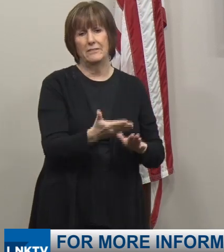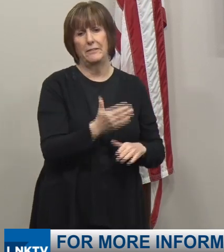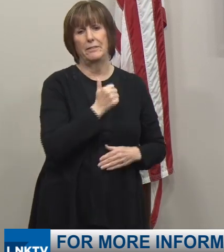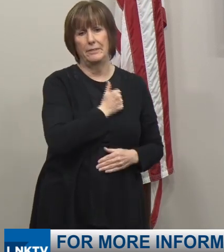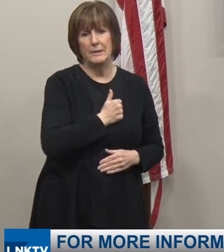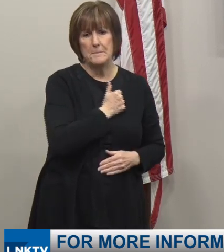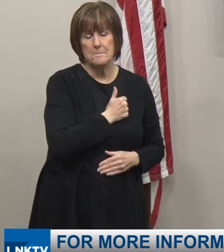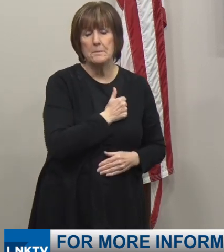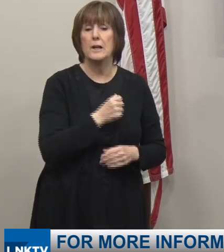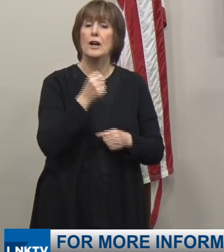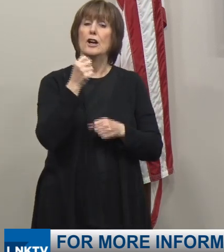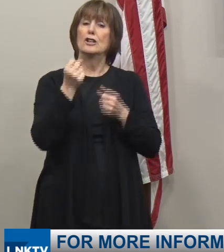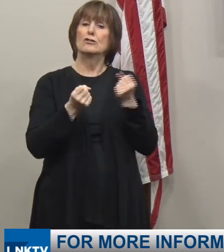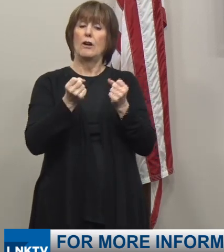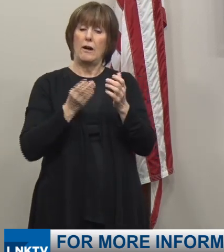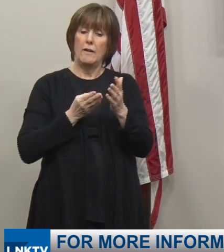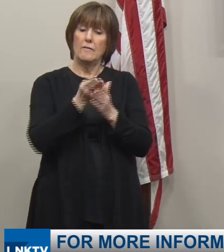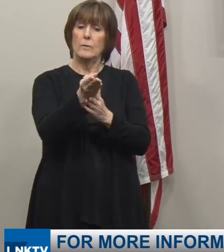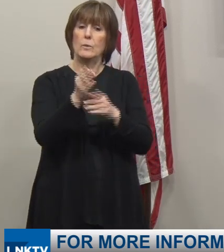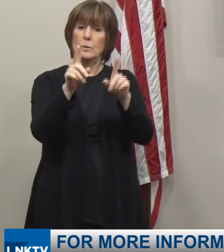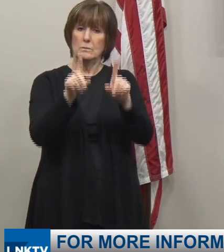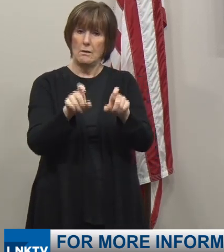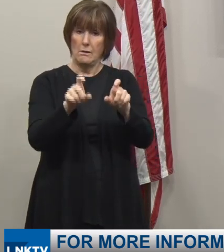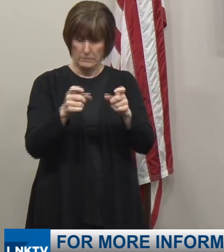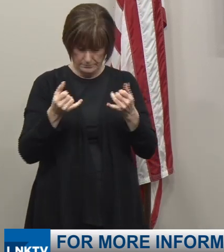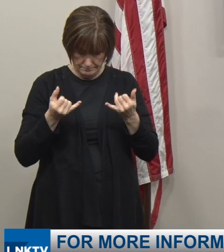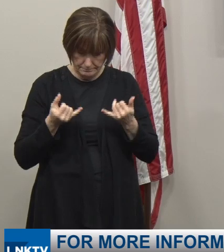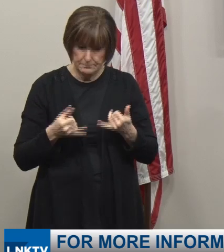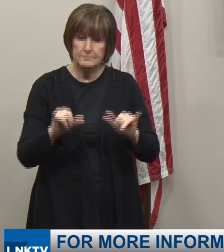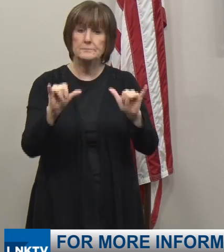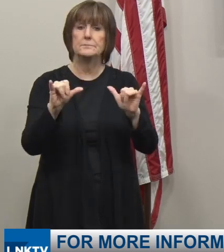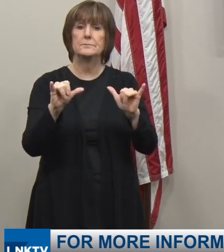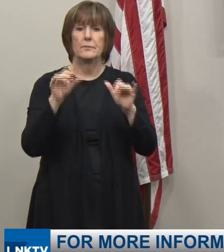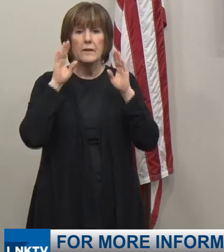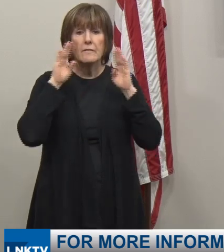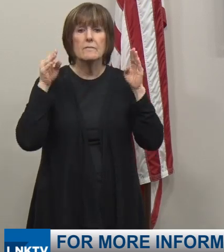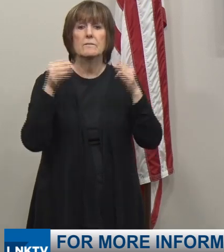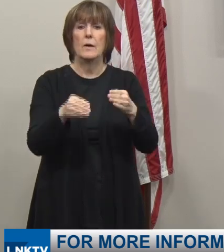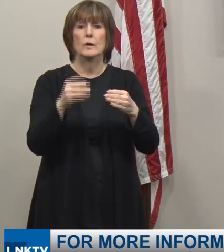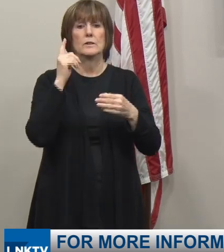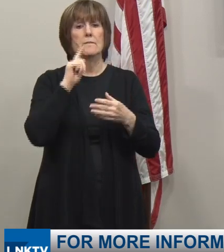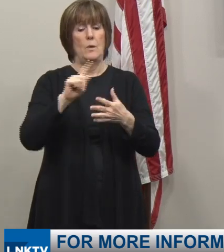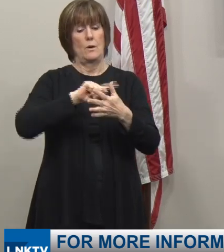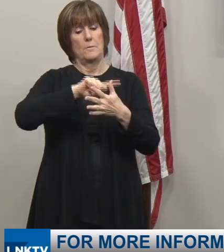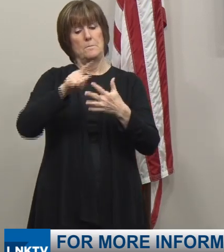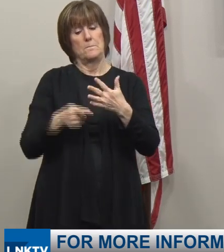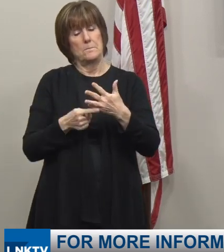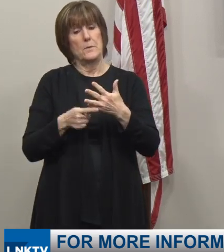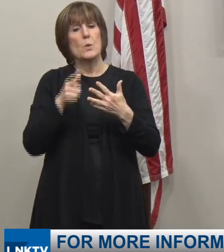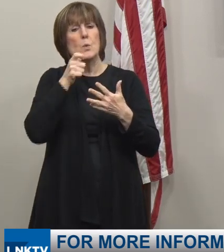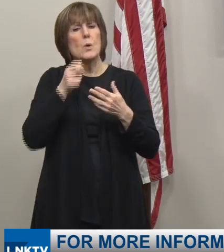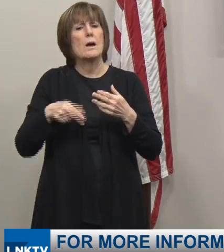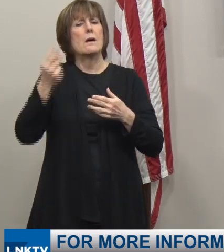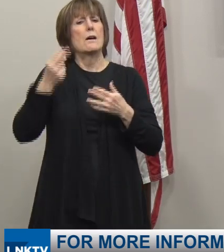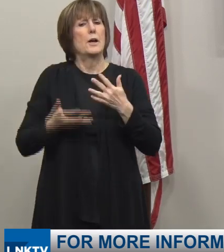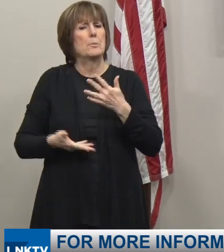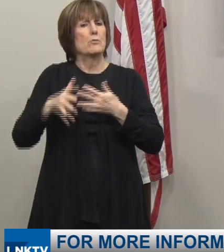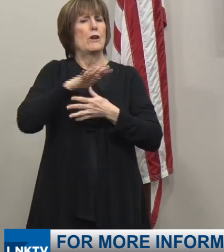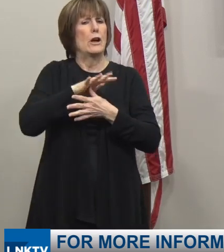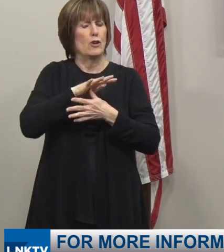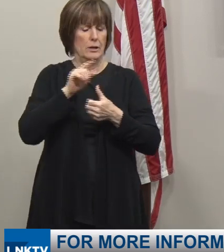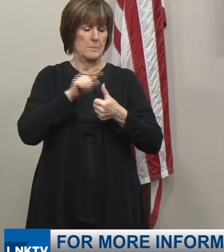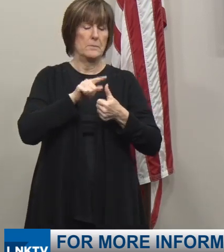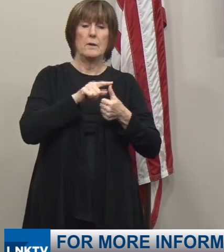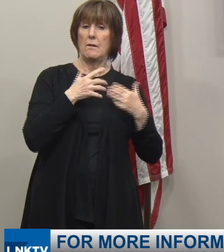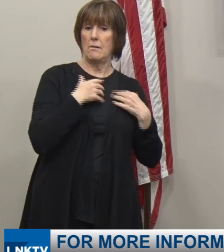the drive-through COVID-19 testing will continue to be focused for the following high-priority populations: